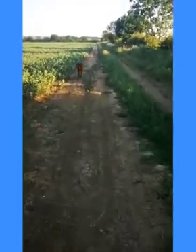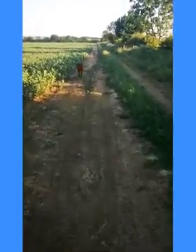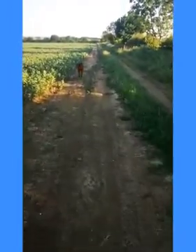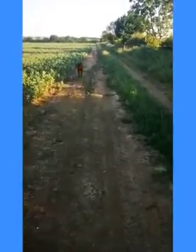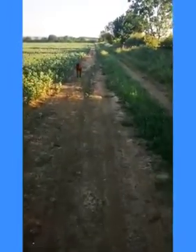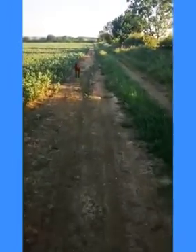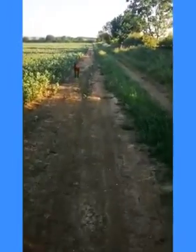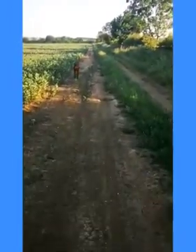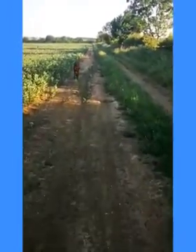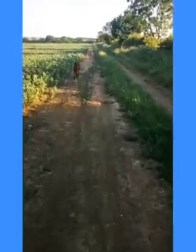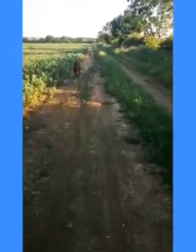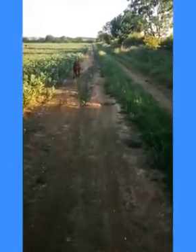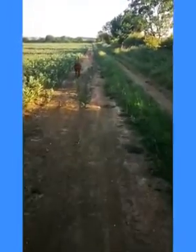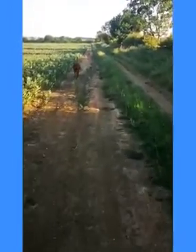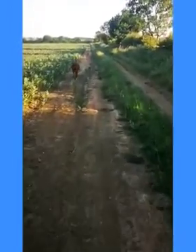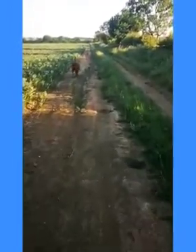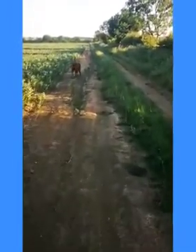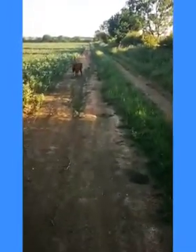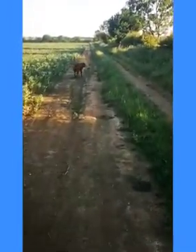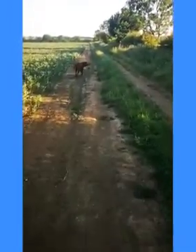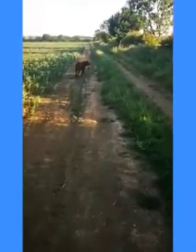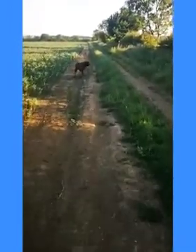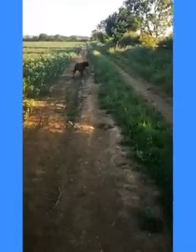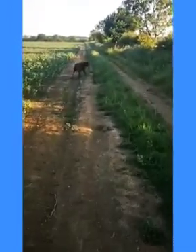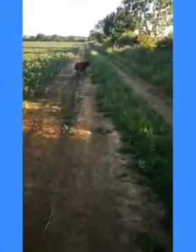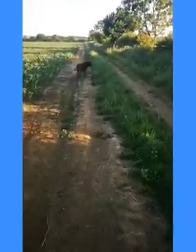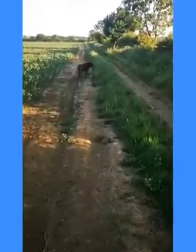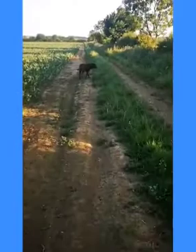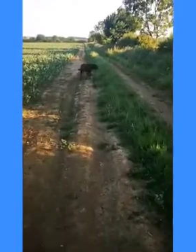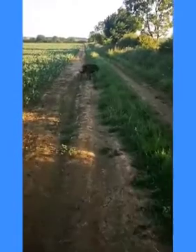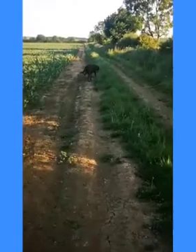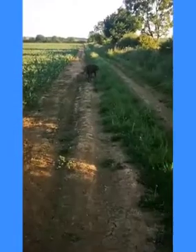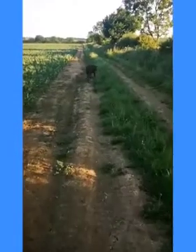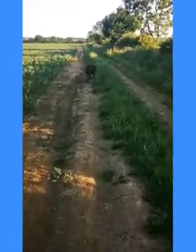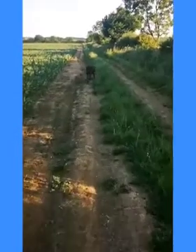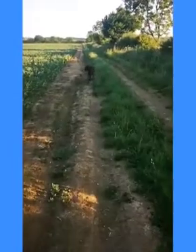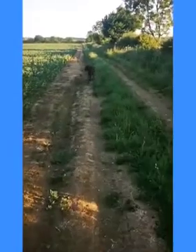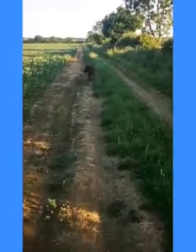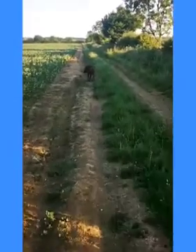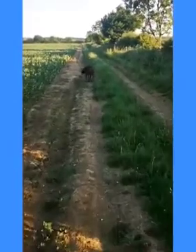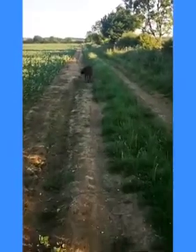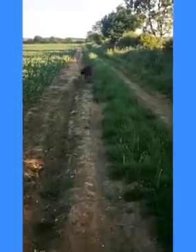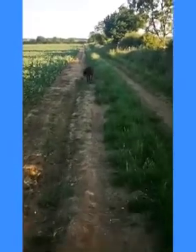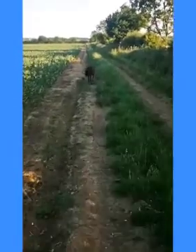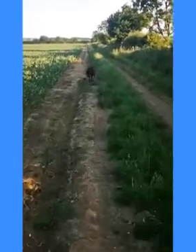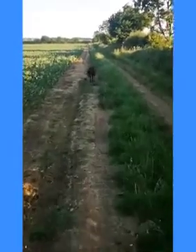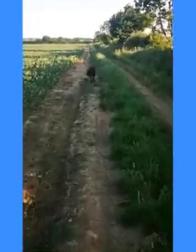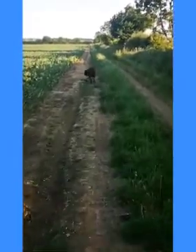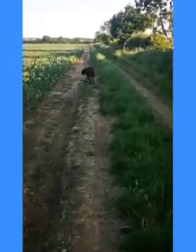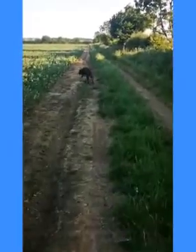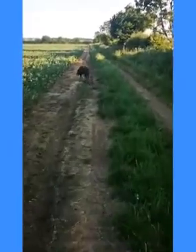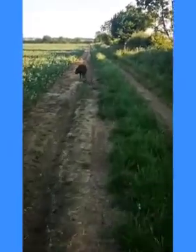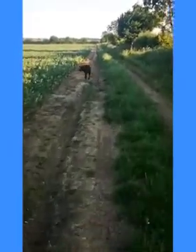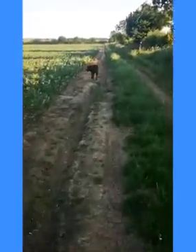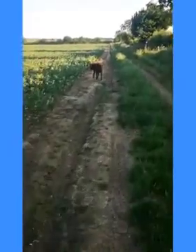Buddy loves going for long walks, especially in the cool evening. He likes to explore and sniff with his